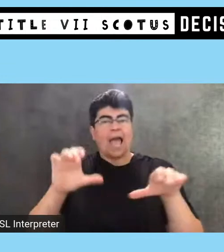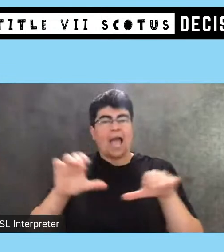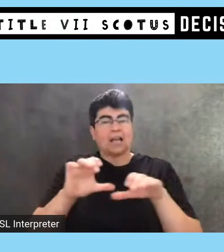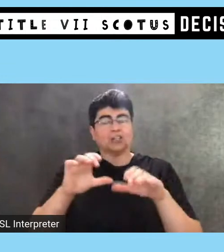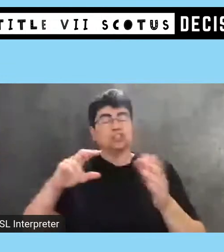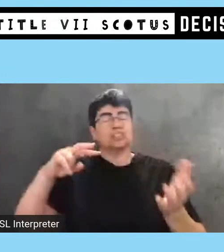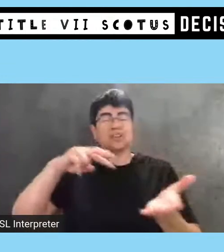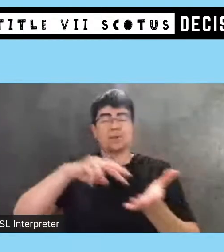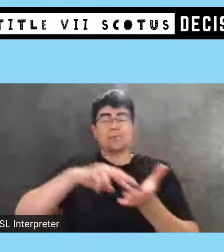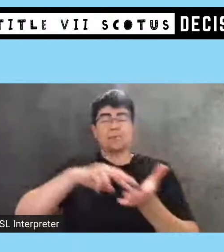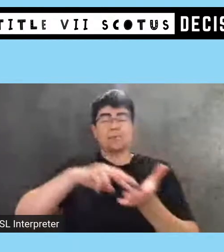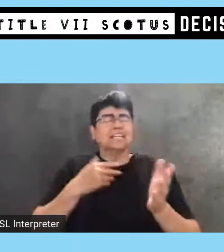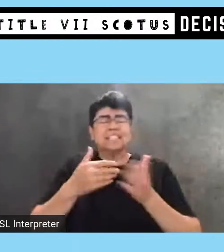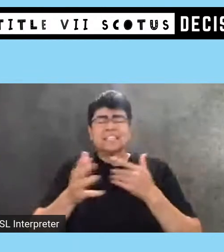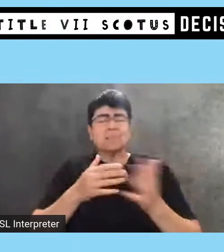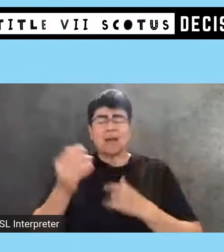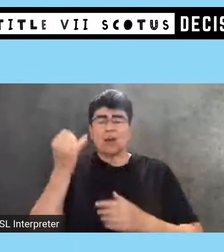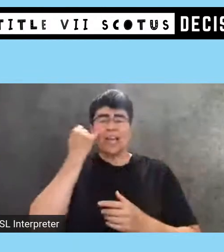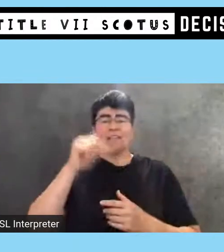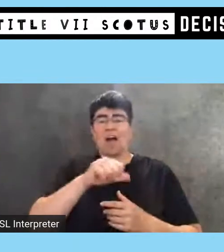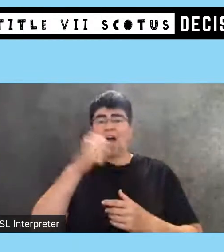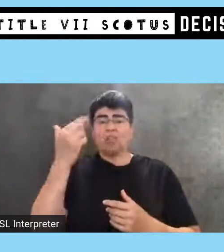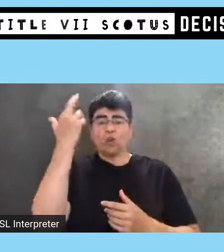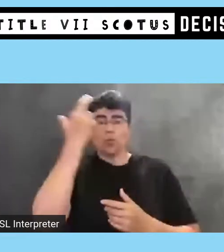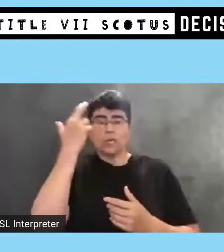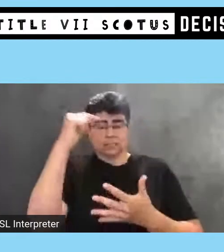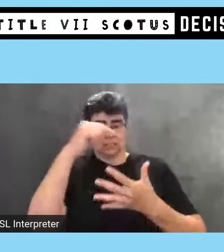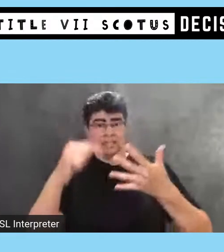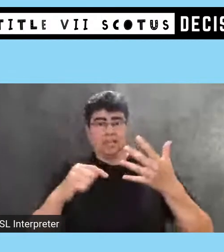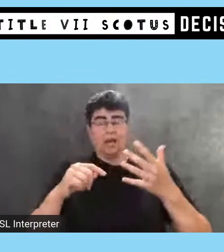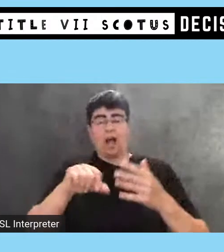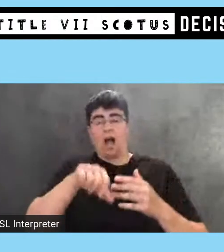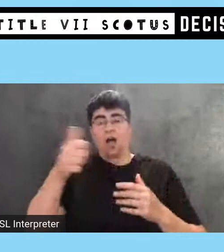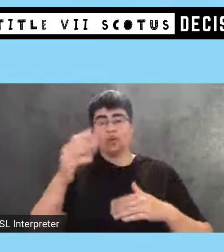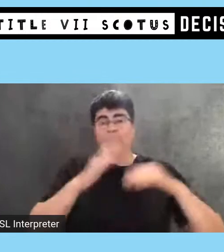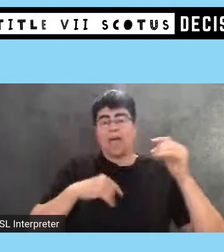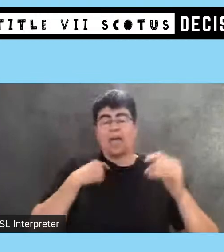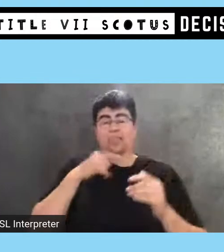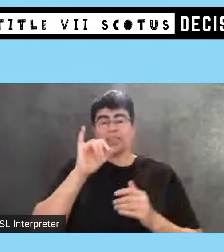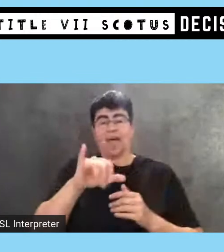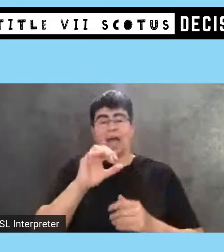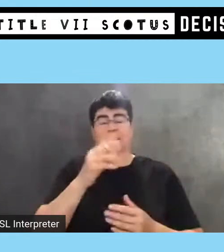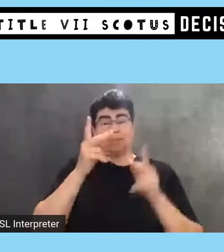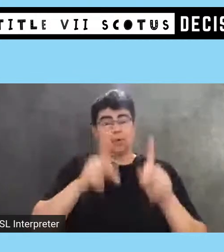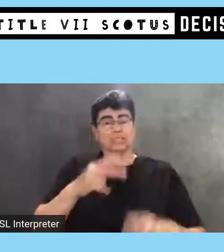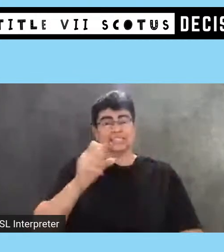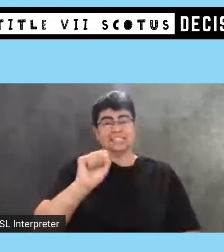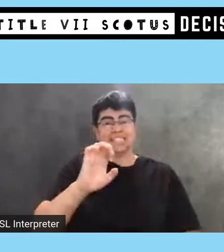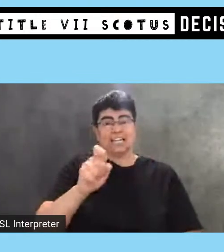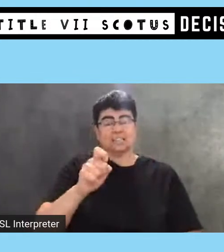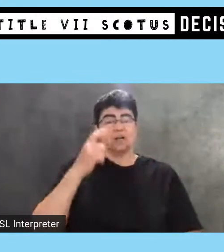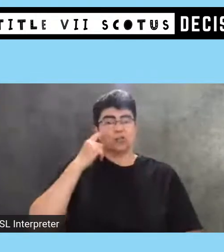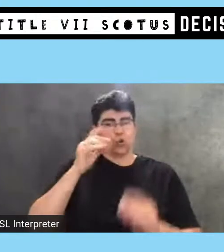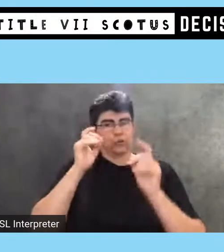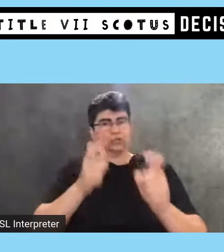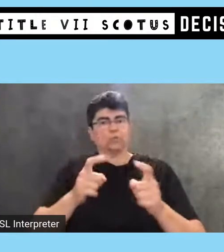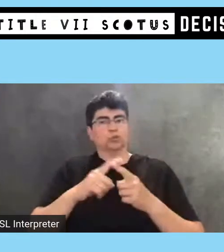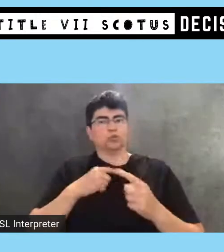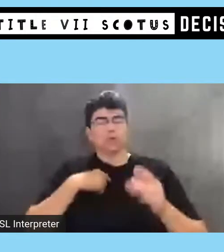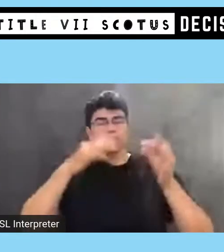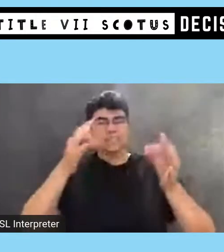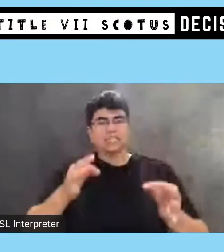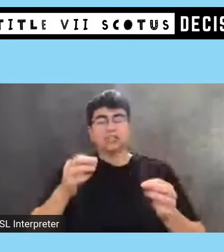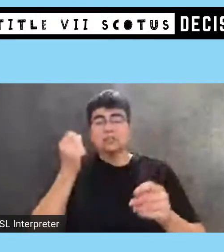doesn't matter if other factors were involved besides the plaintiff's sex that contributed to the decision, so long